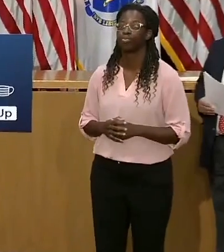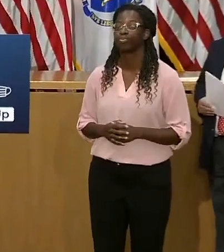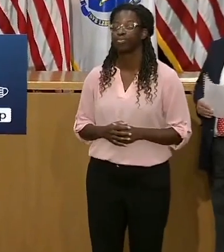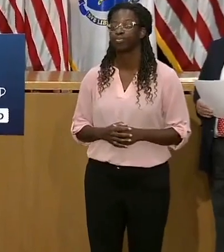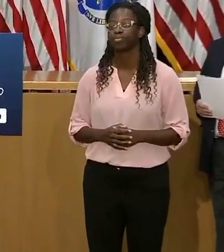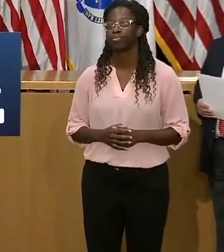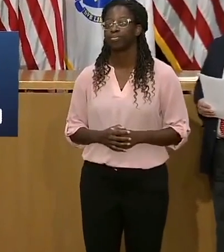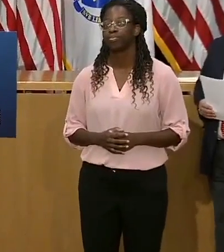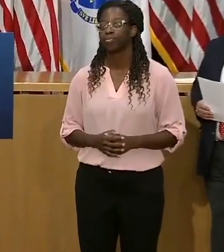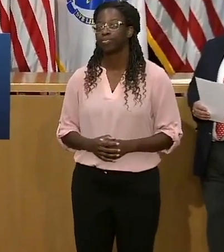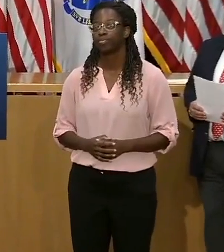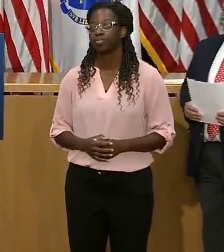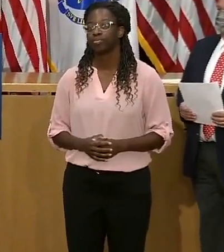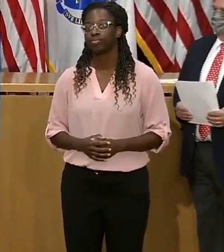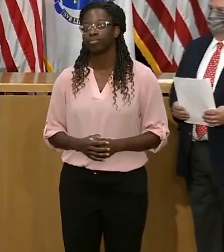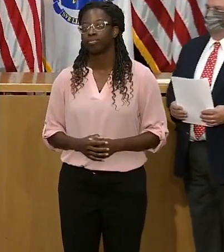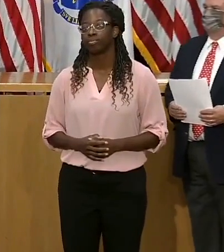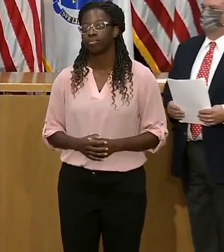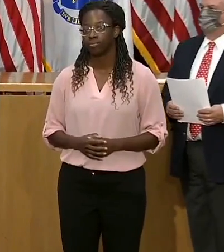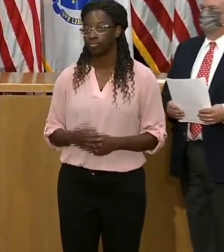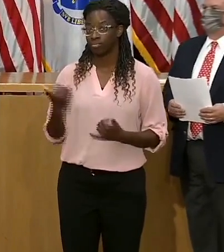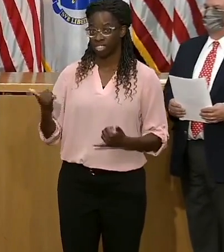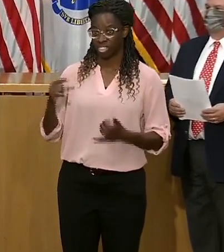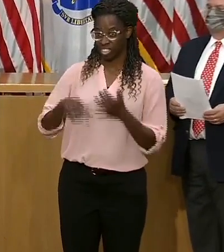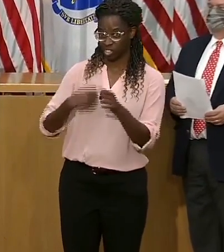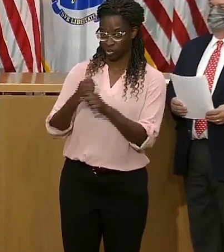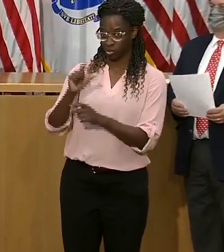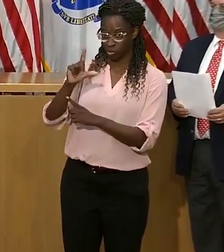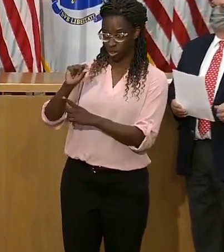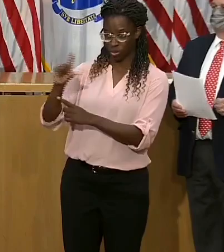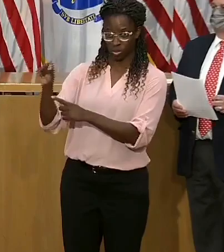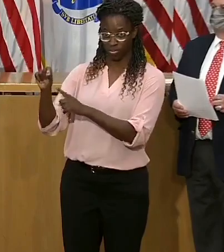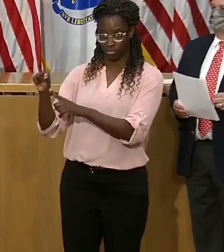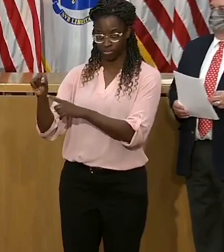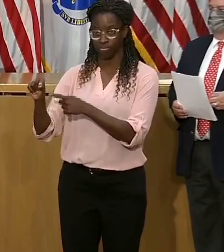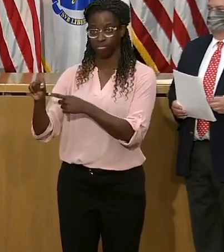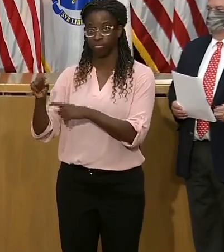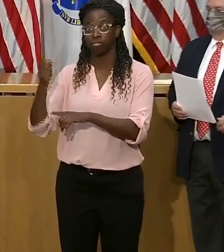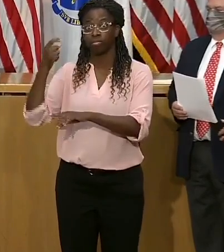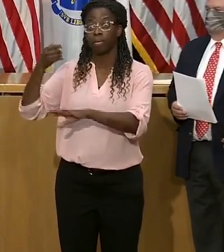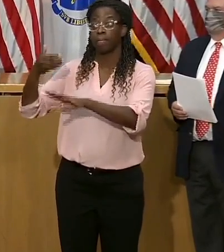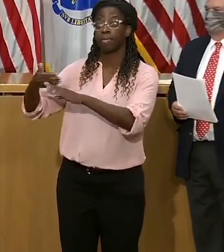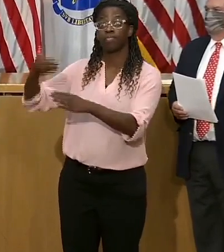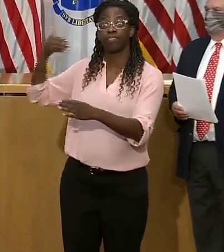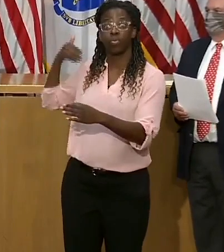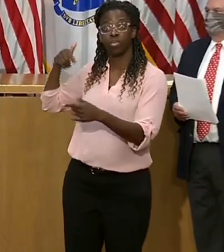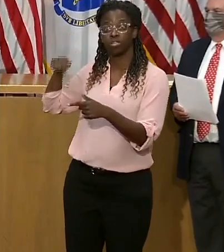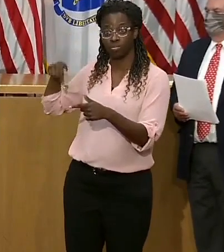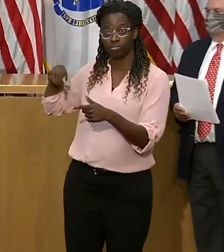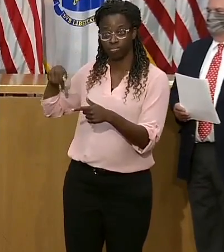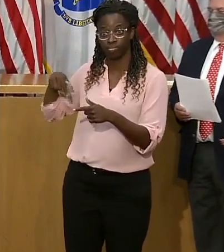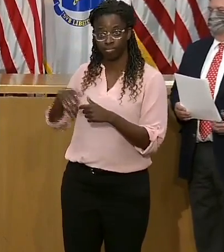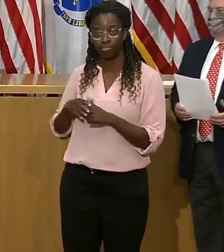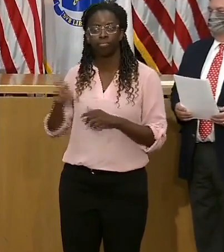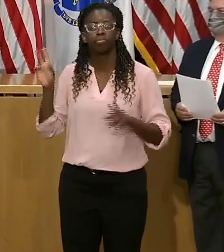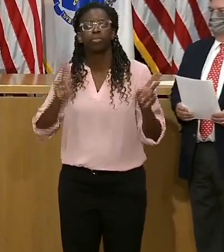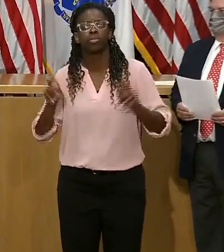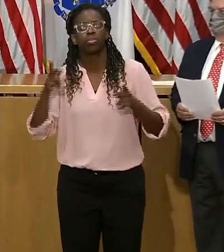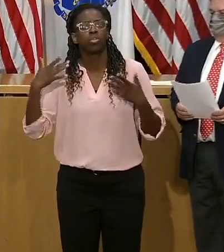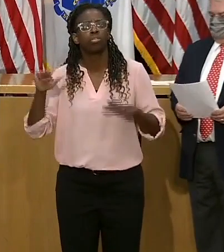had never had a single week with more than 35,000 unemployment claims. During the depths of the